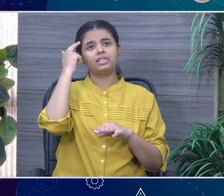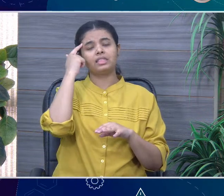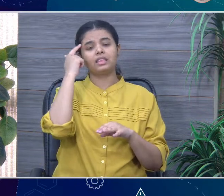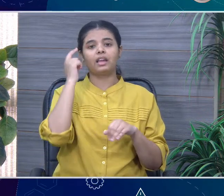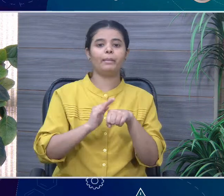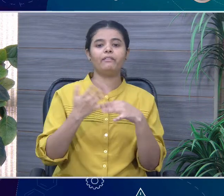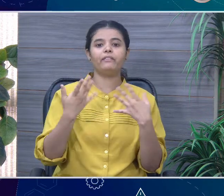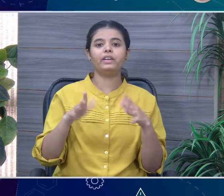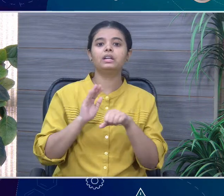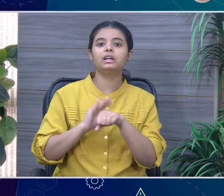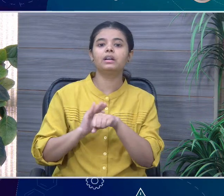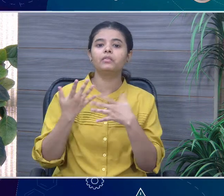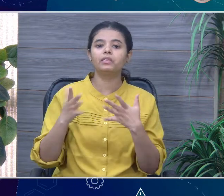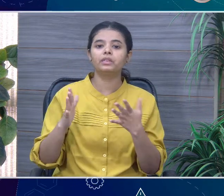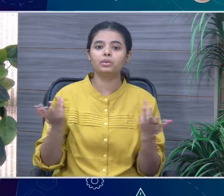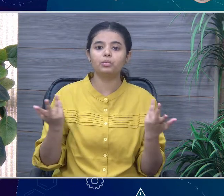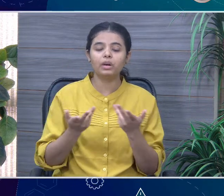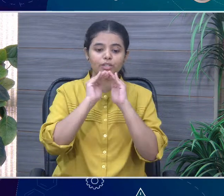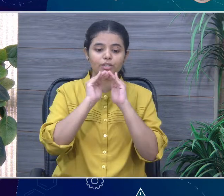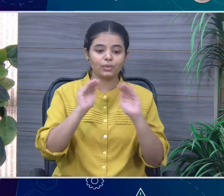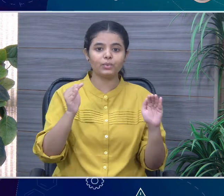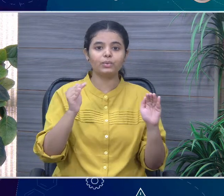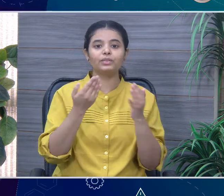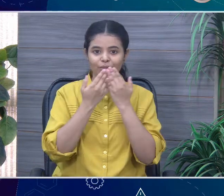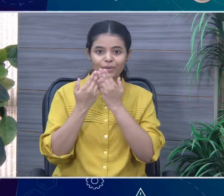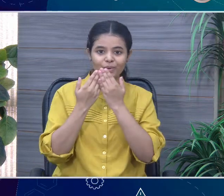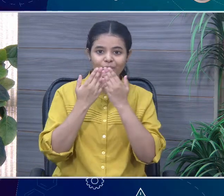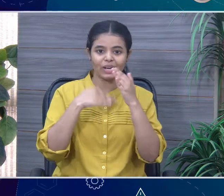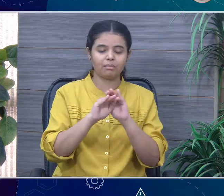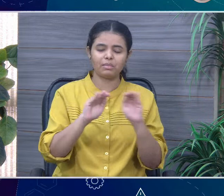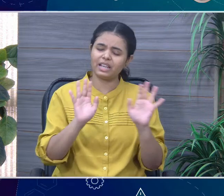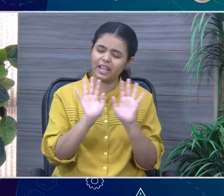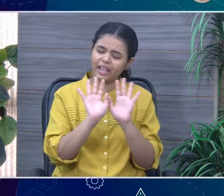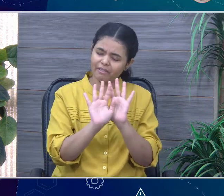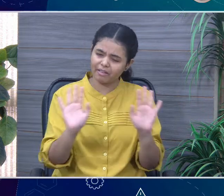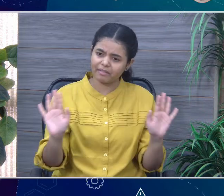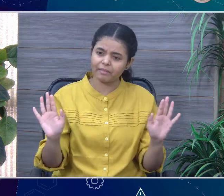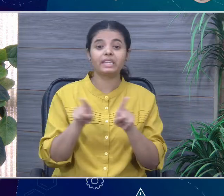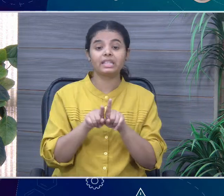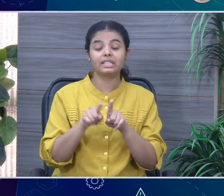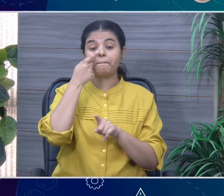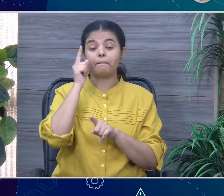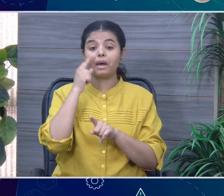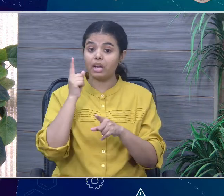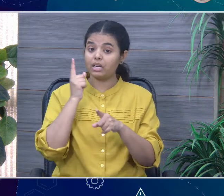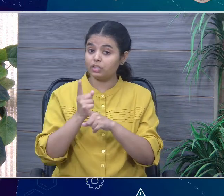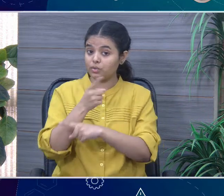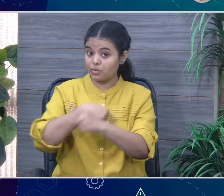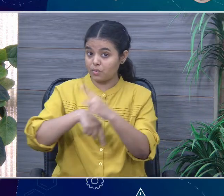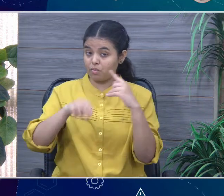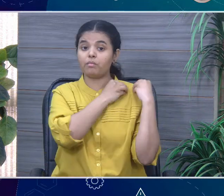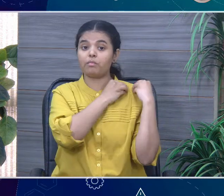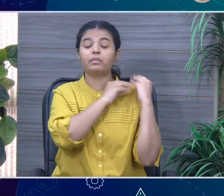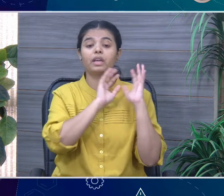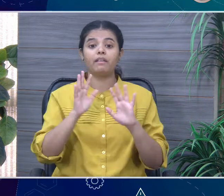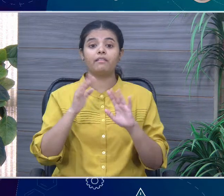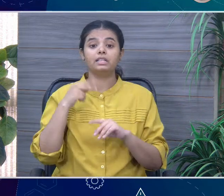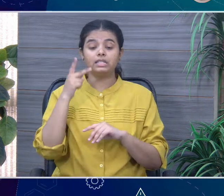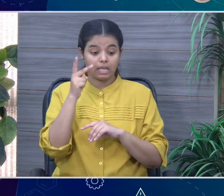we have such children in our schools. And as teachers, as parents, we are always looking at